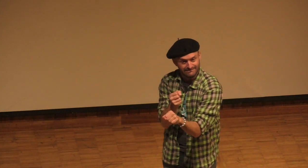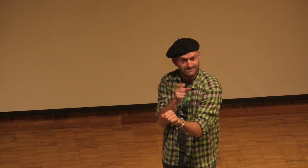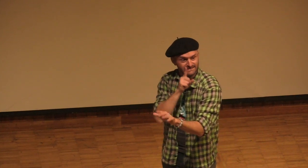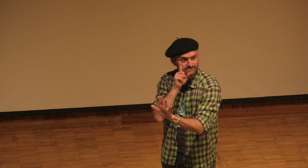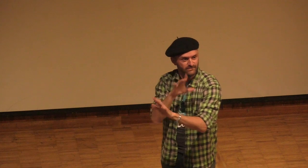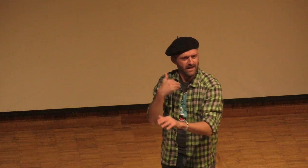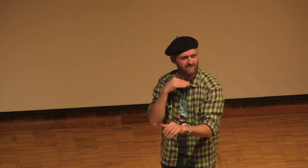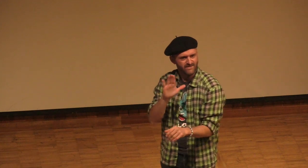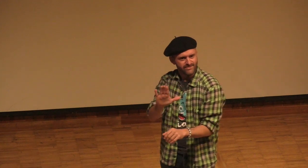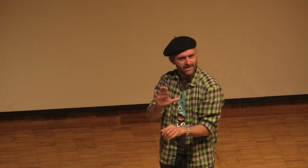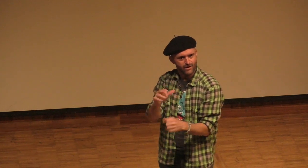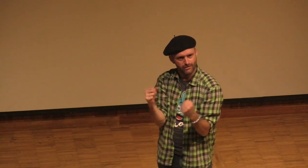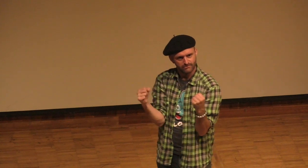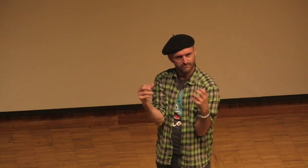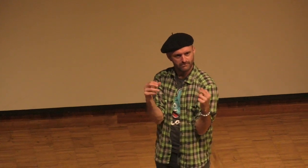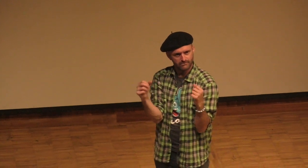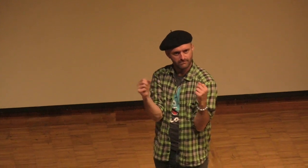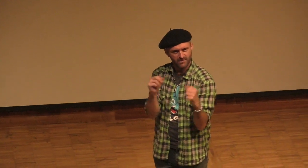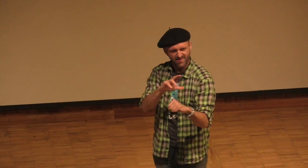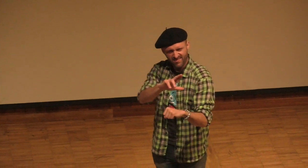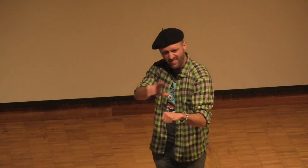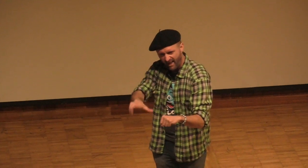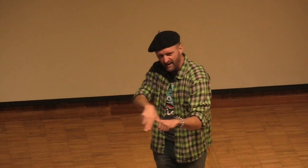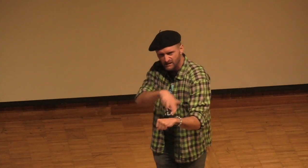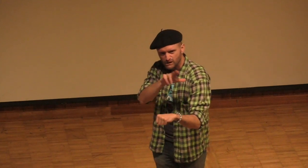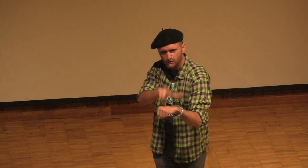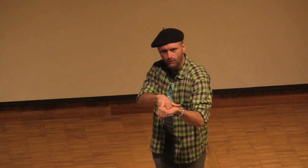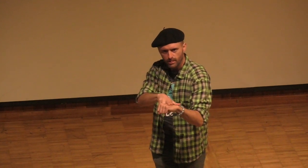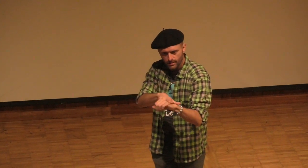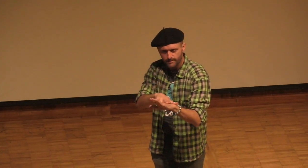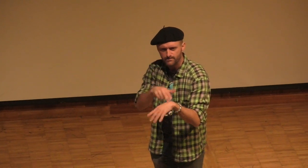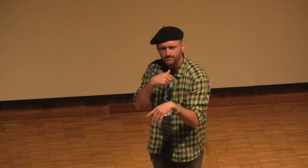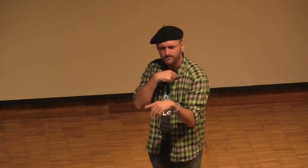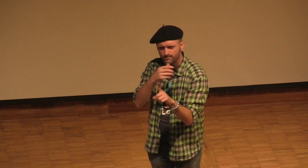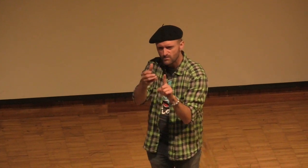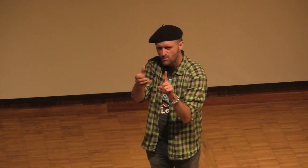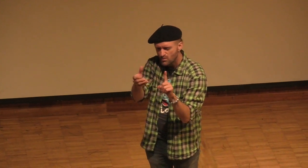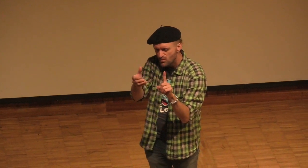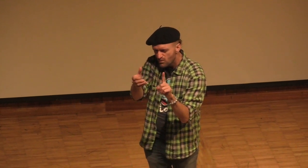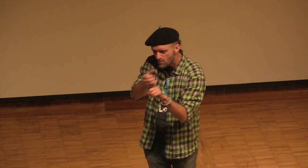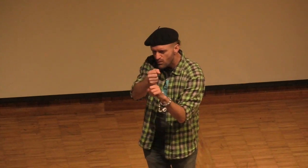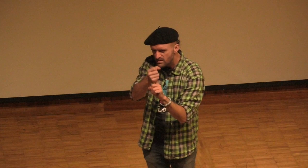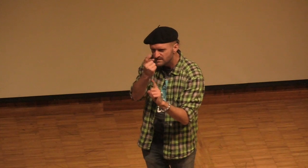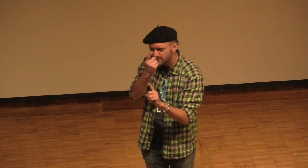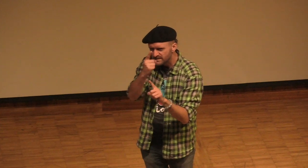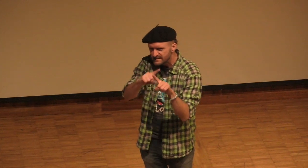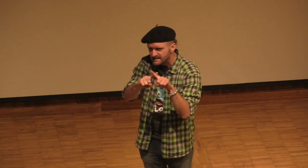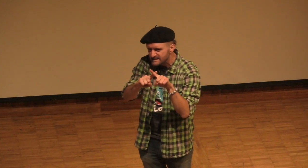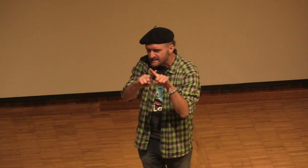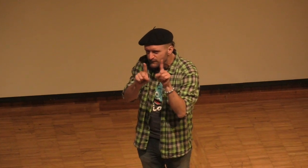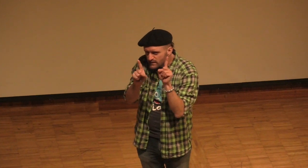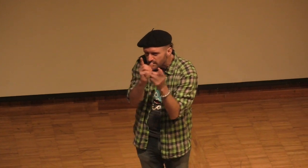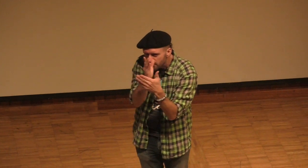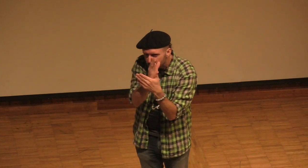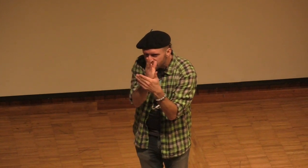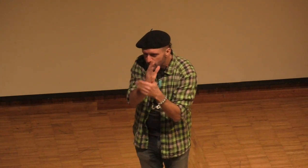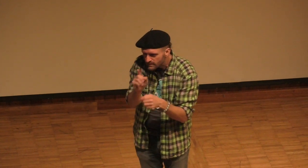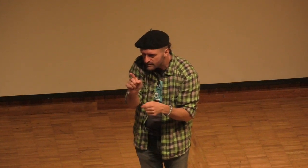this group of strong fluent deaf signers, I realized caught something